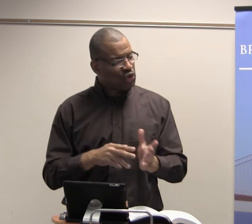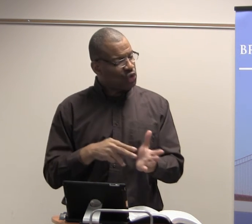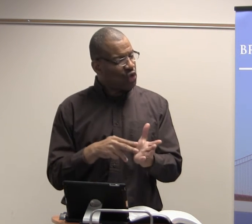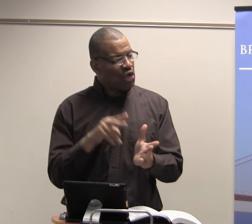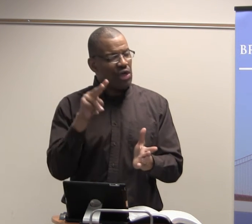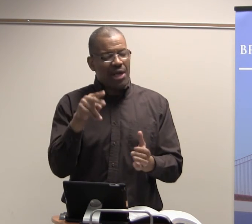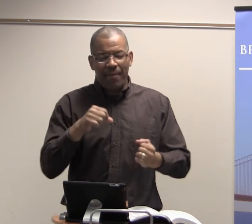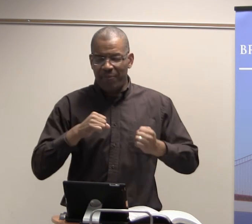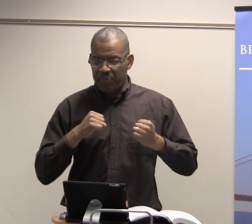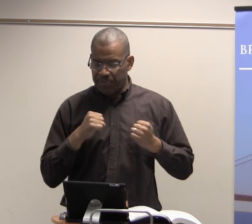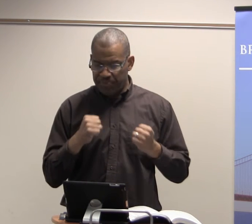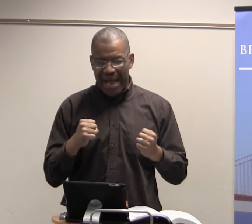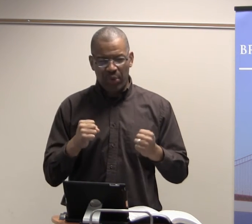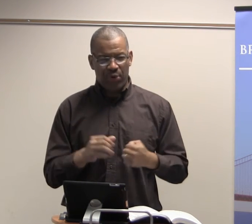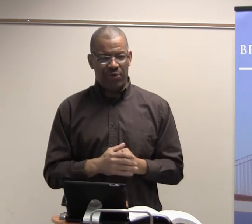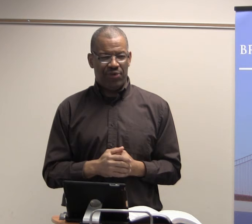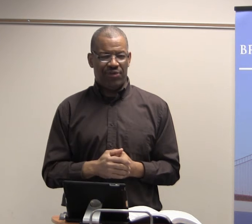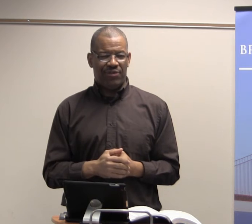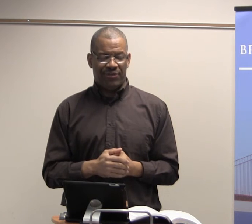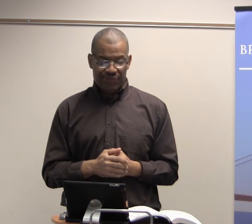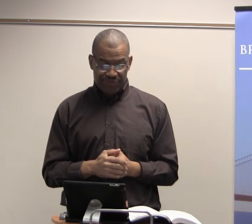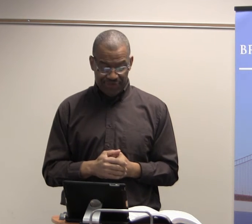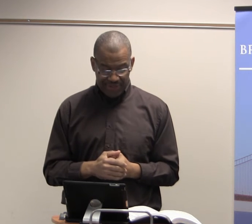Jesus did that power.